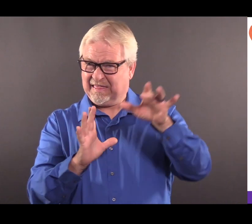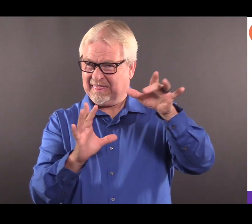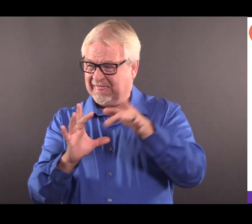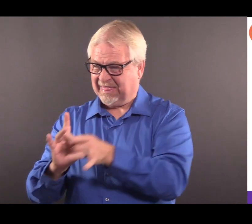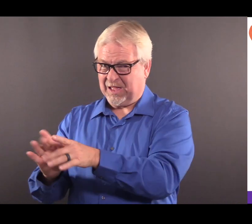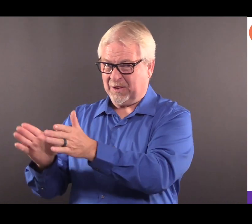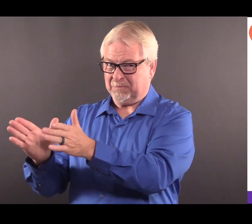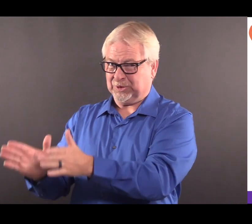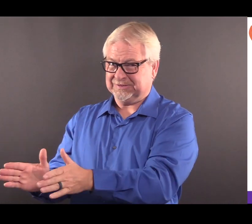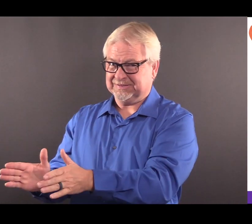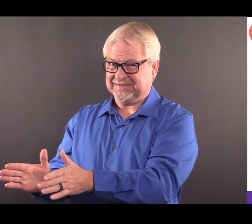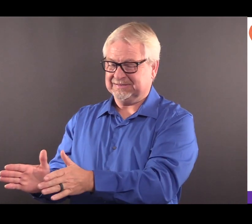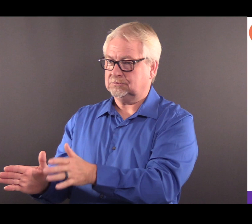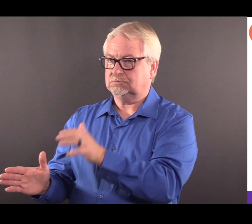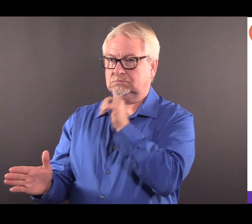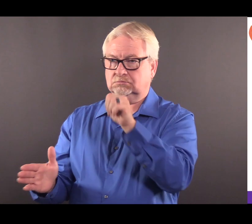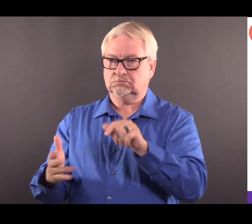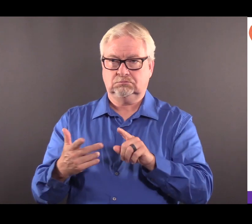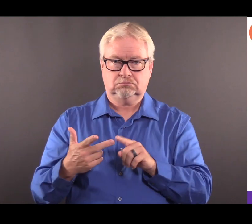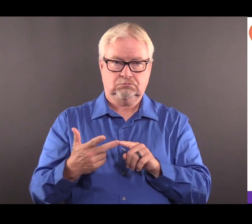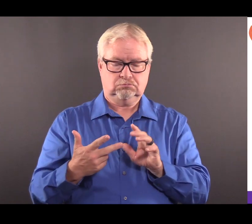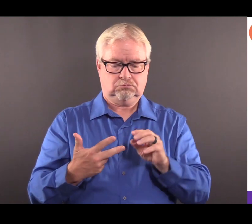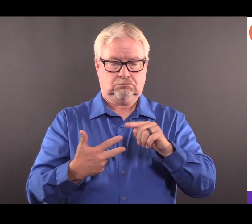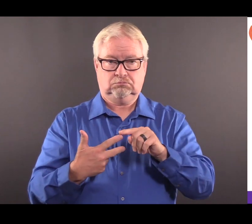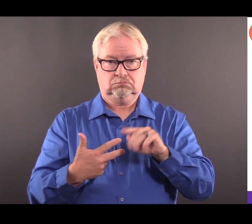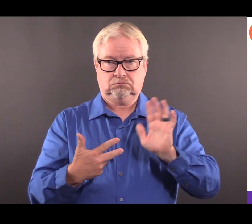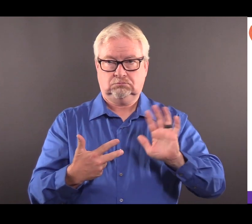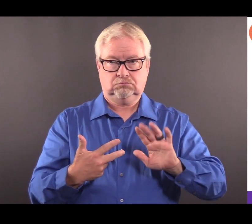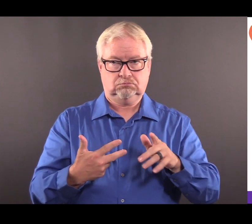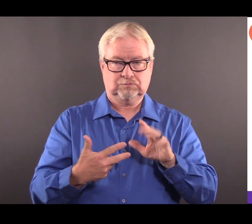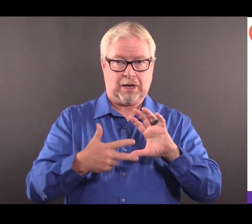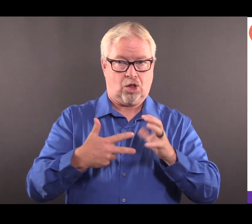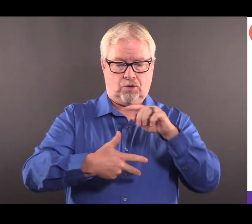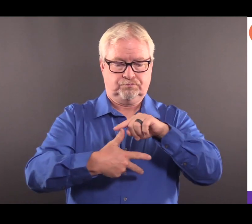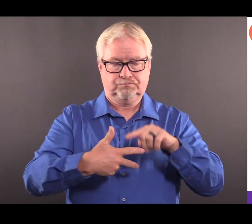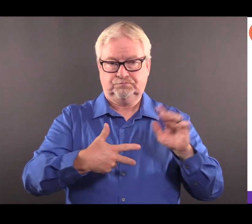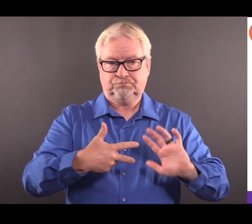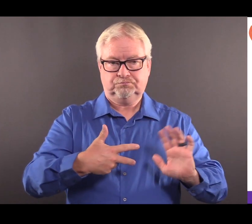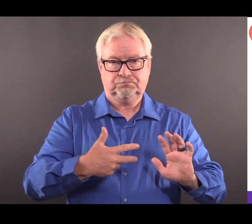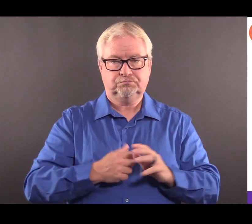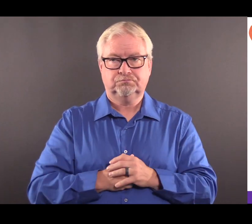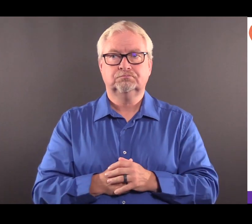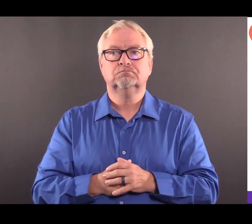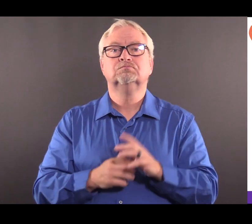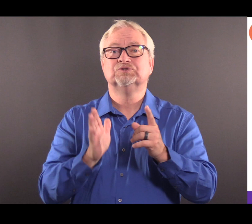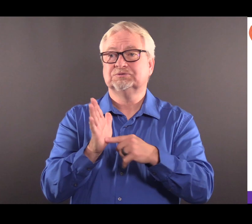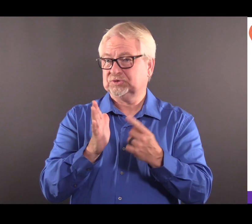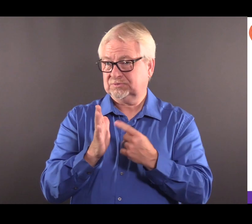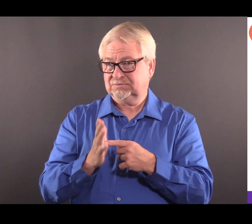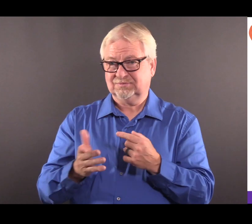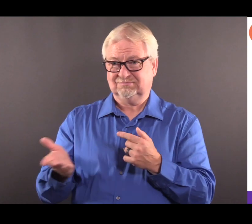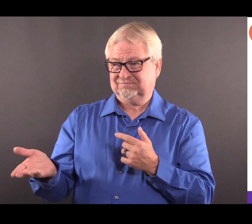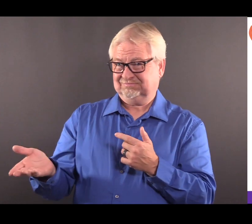any data that could potentially identify an individual is not de-identified